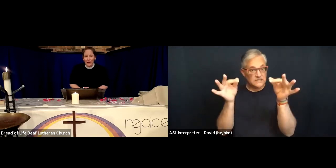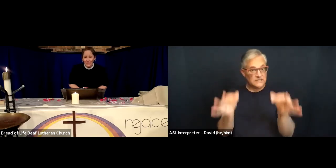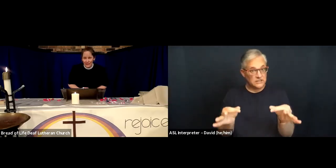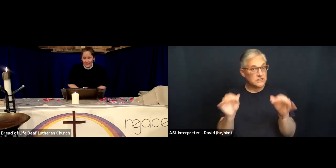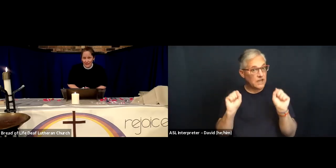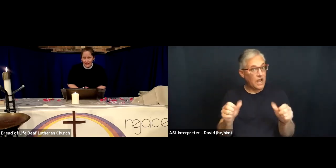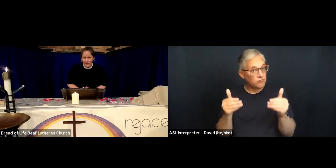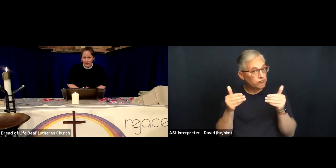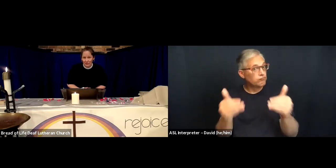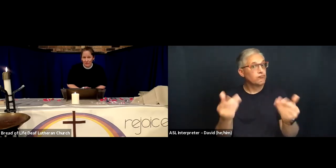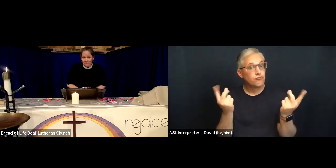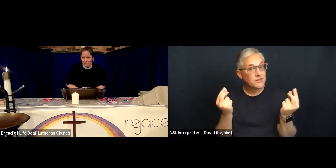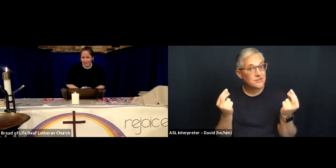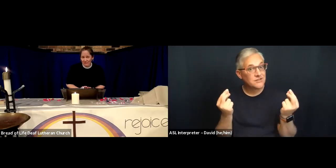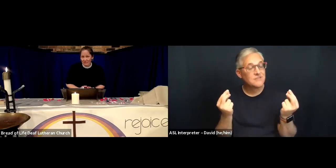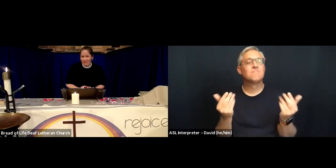our vaccine.